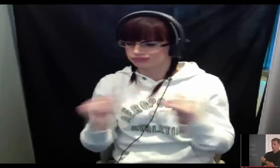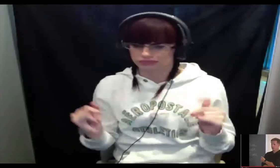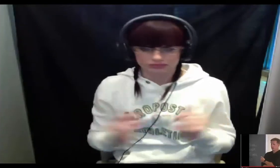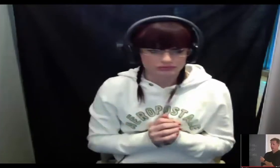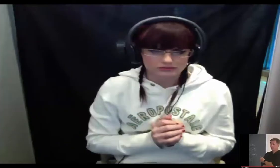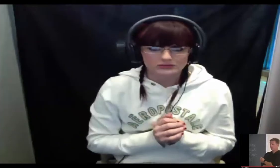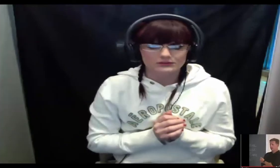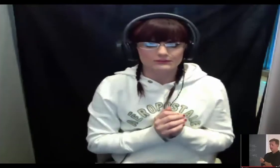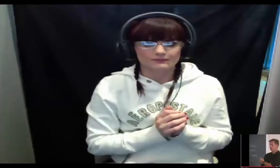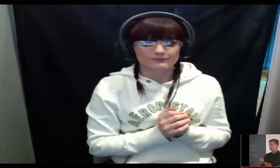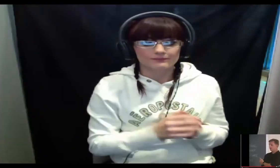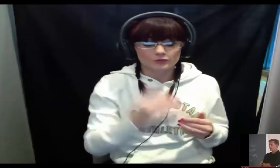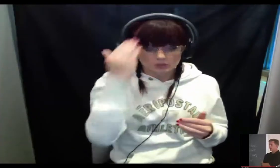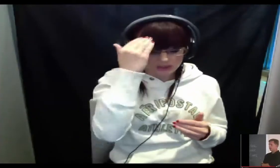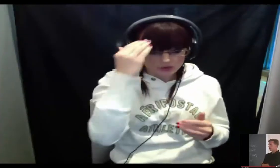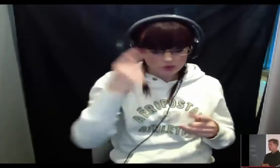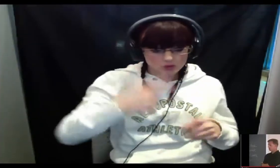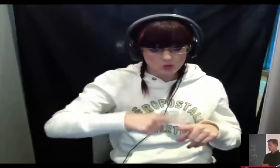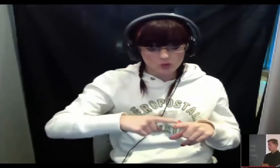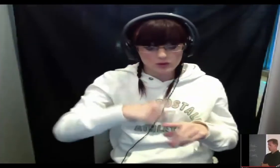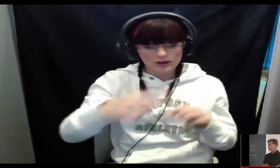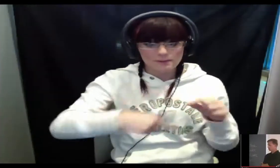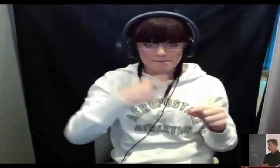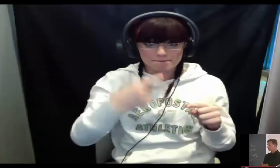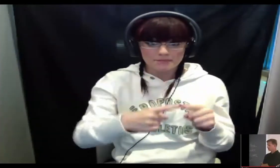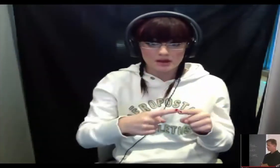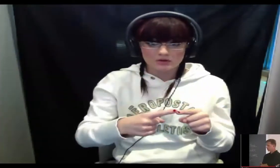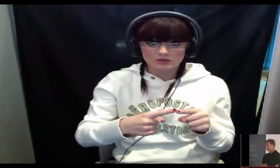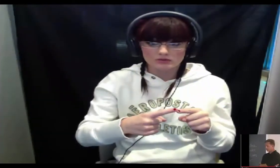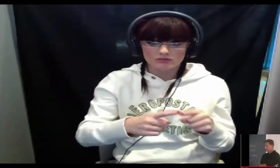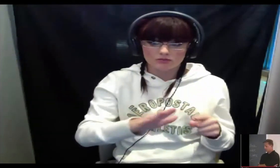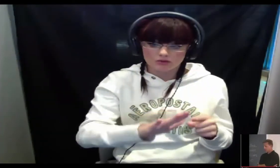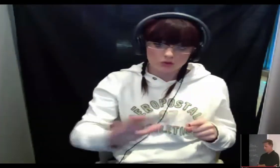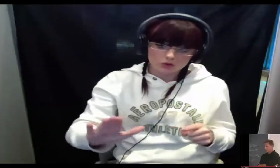air, at different temperatures.